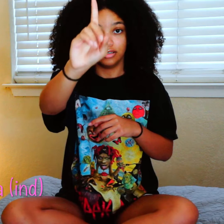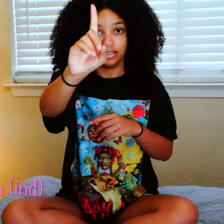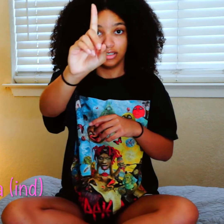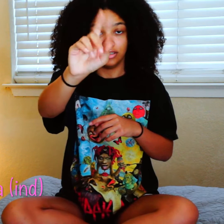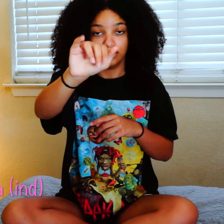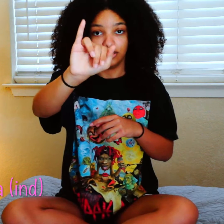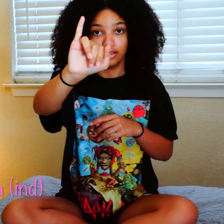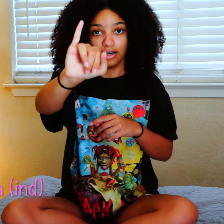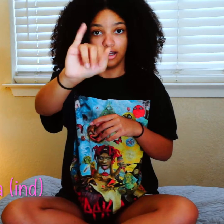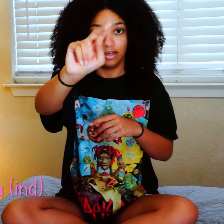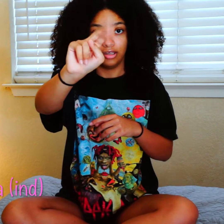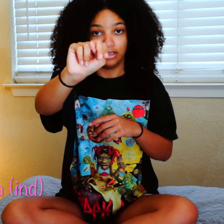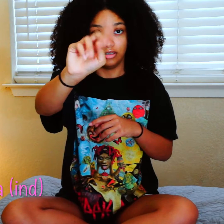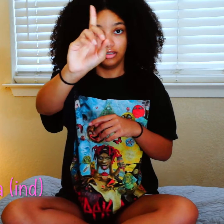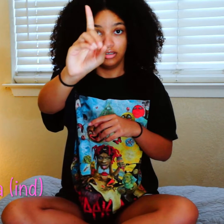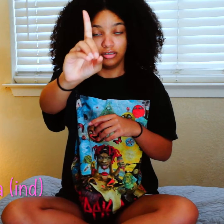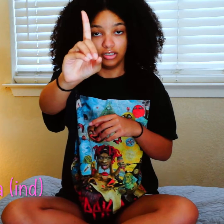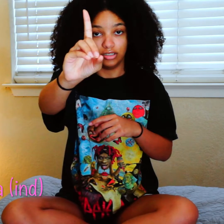I-N-D. I-N-D.